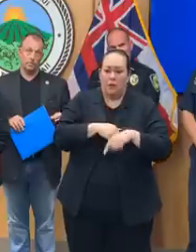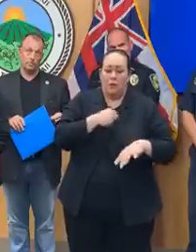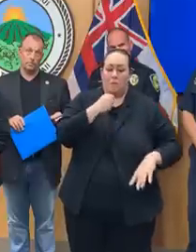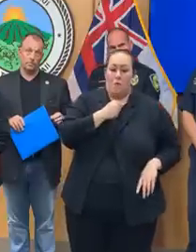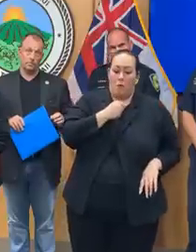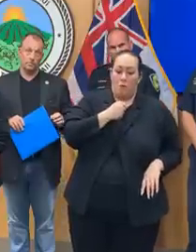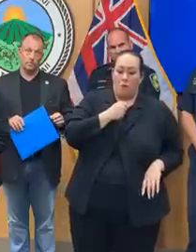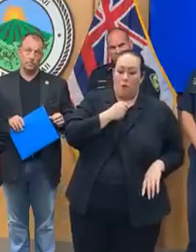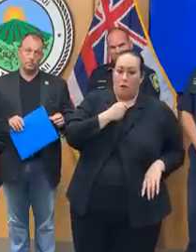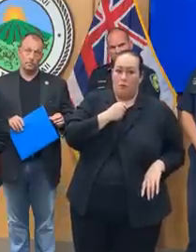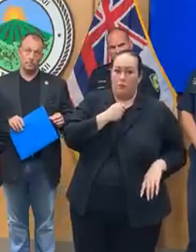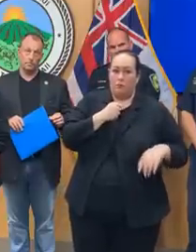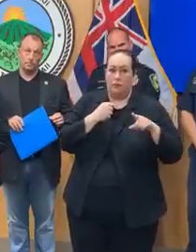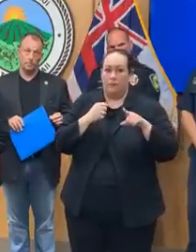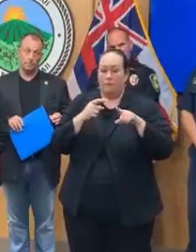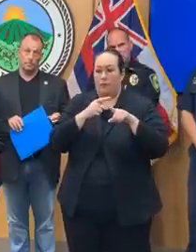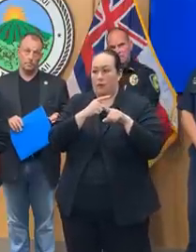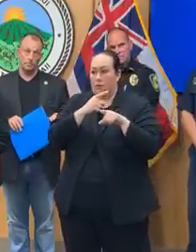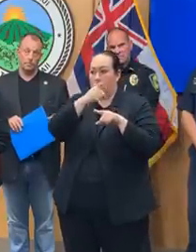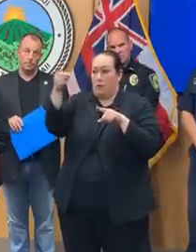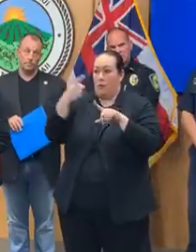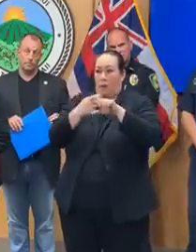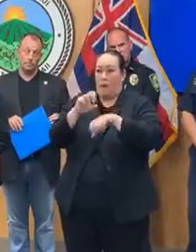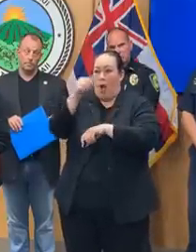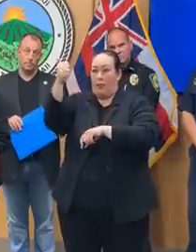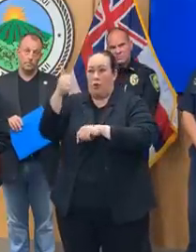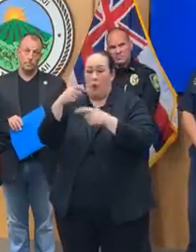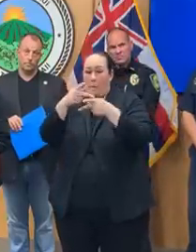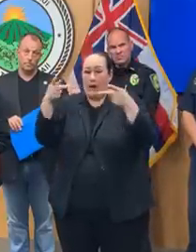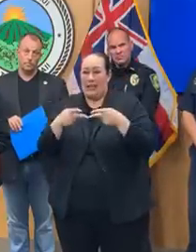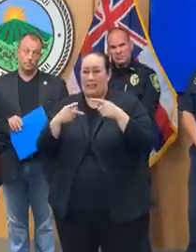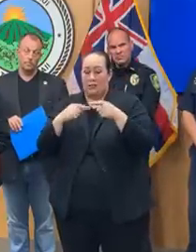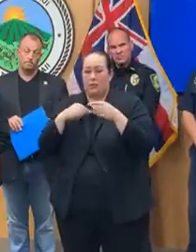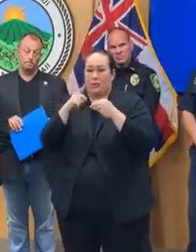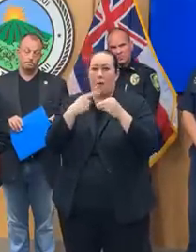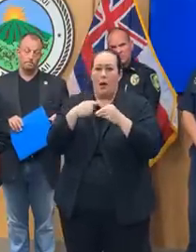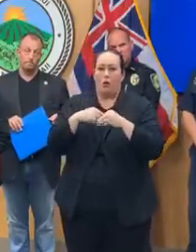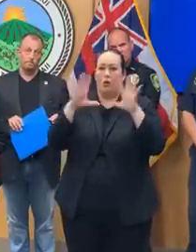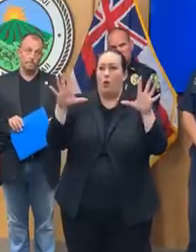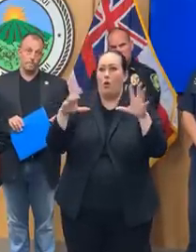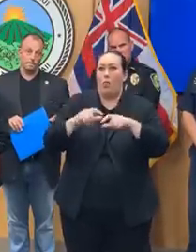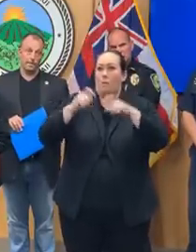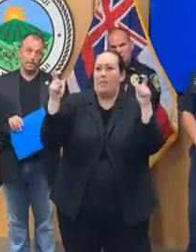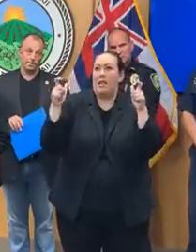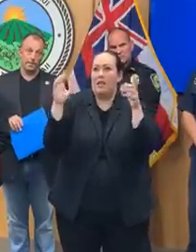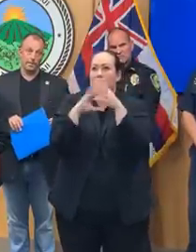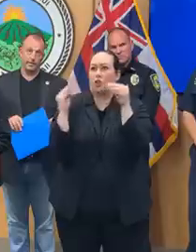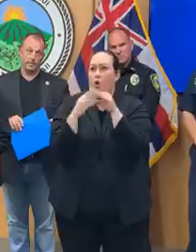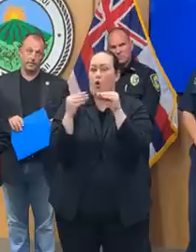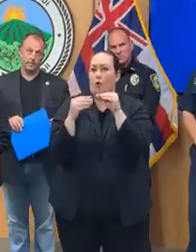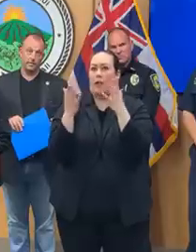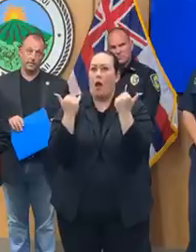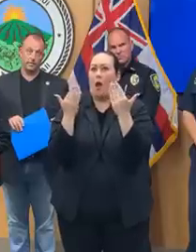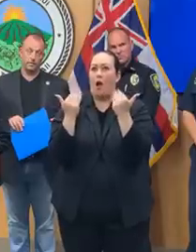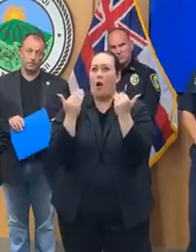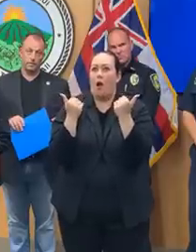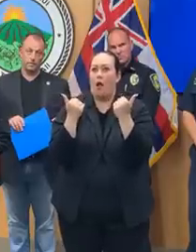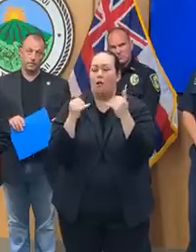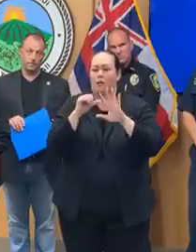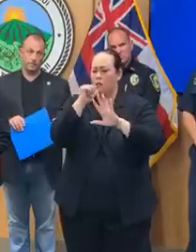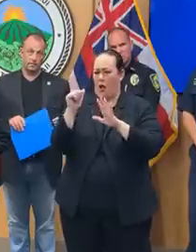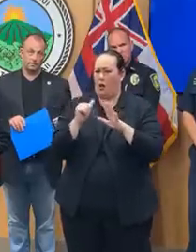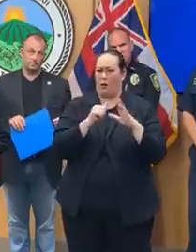places, is about sensationalism rather than humanity. And I have